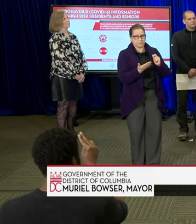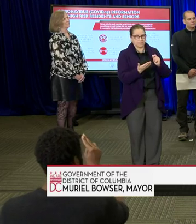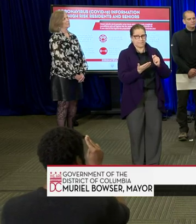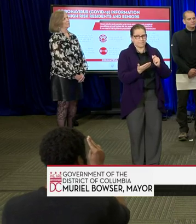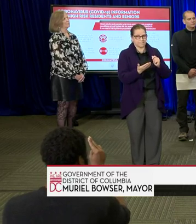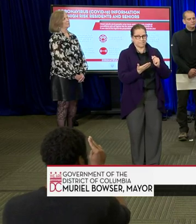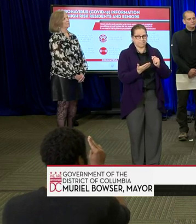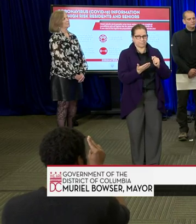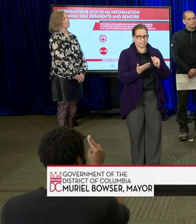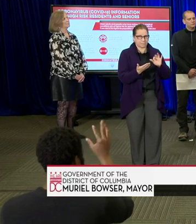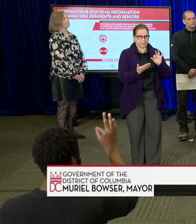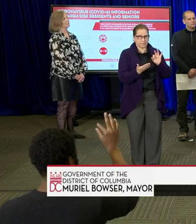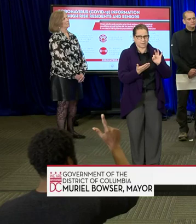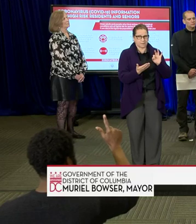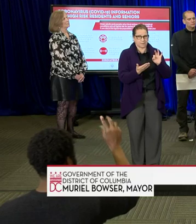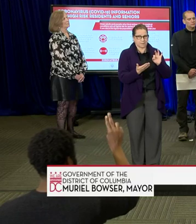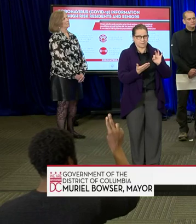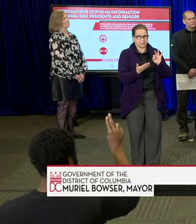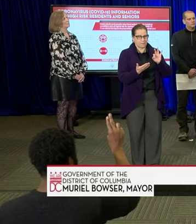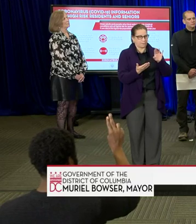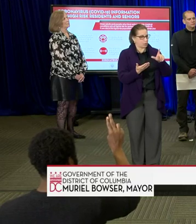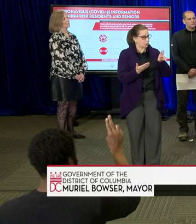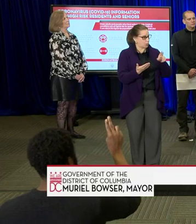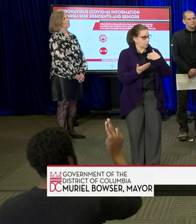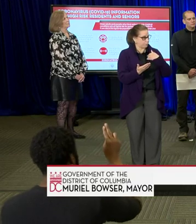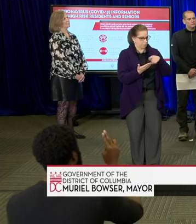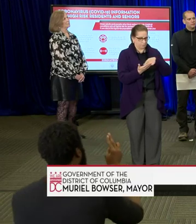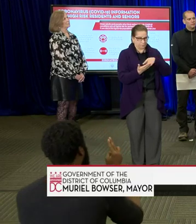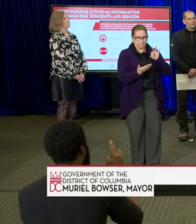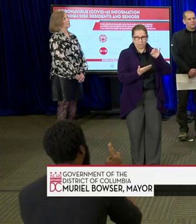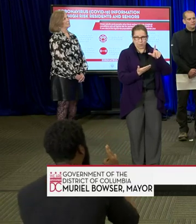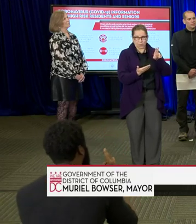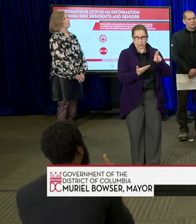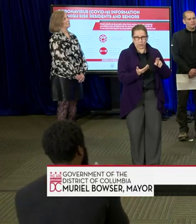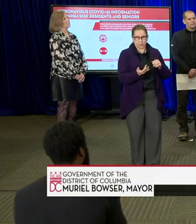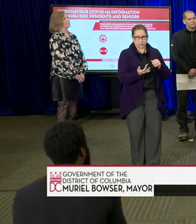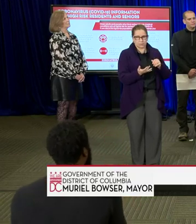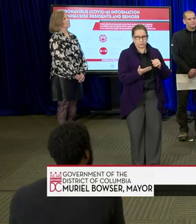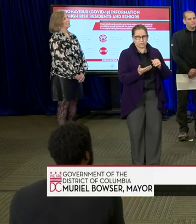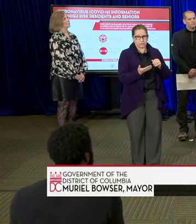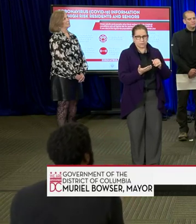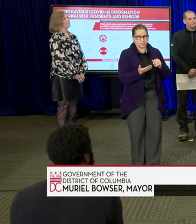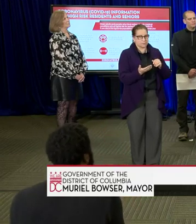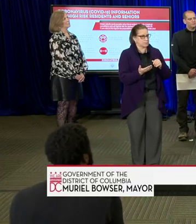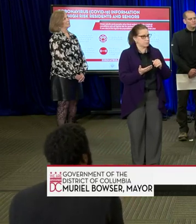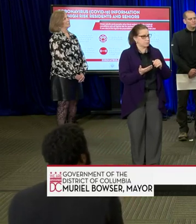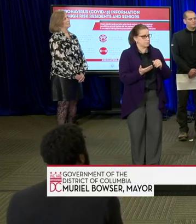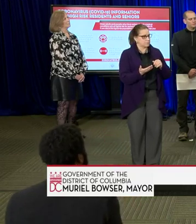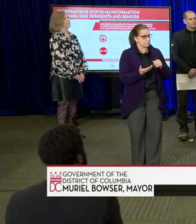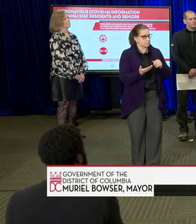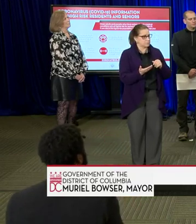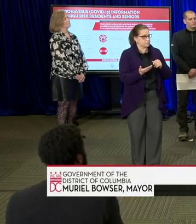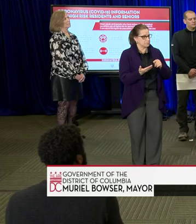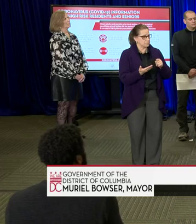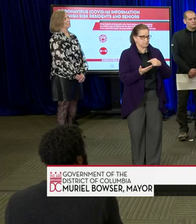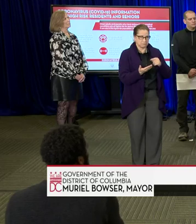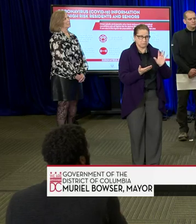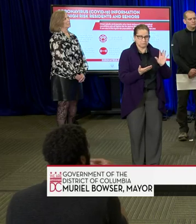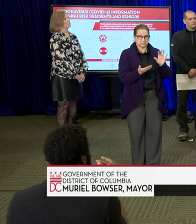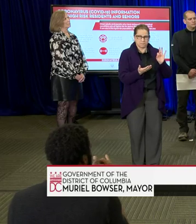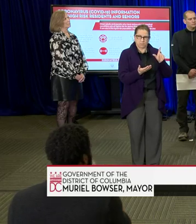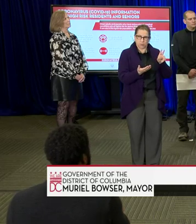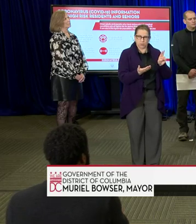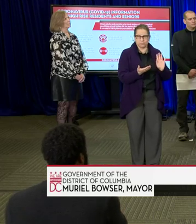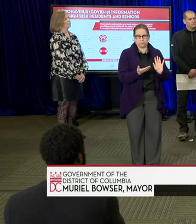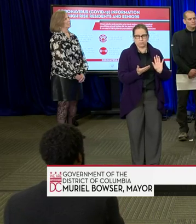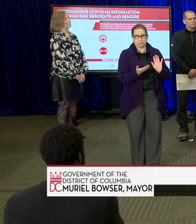COVID-19. So they want to know how many people are sick as a result of illnesses they did not get on the job, so not an injury. And that number